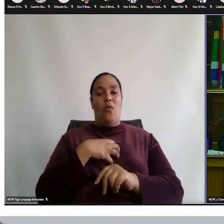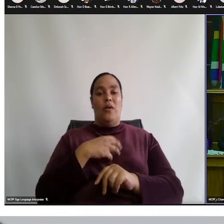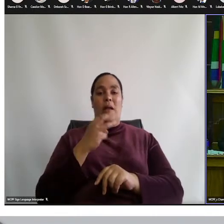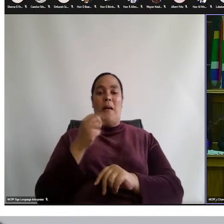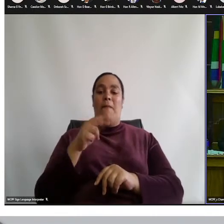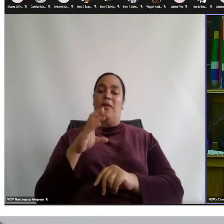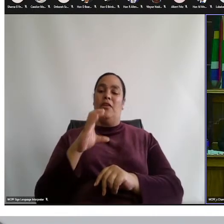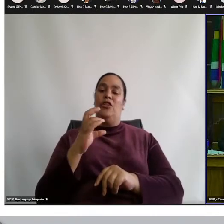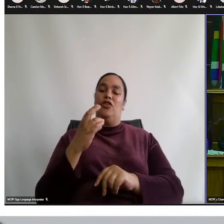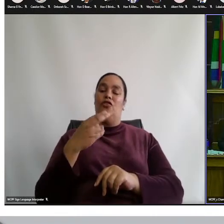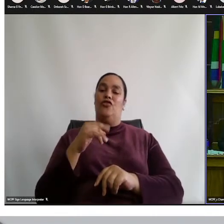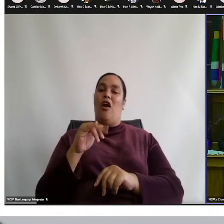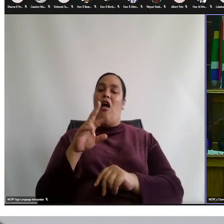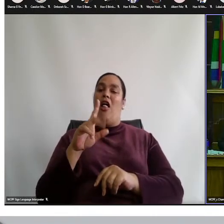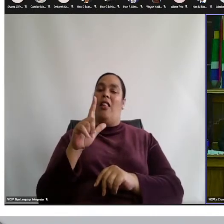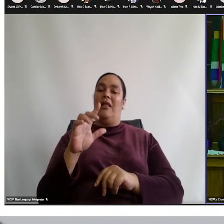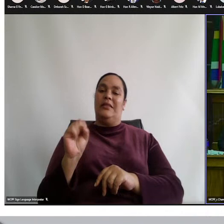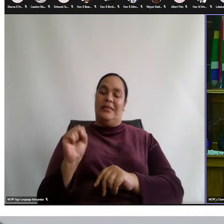Charles Breda.